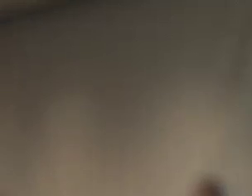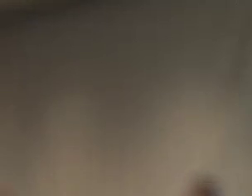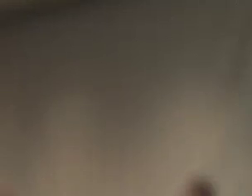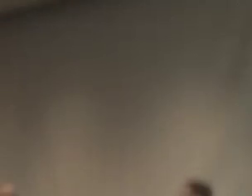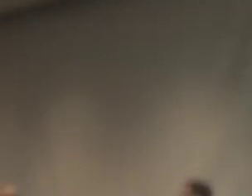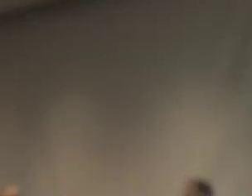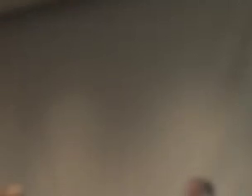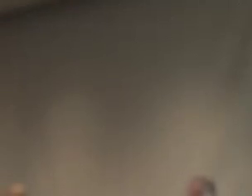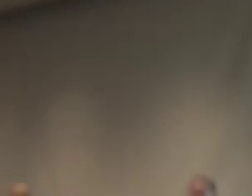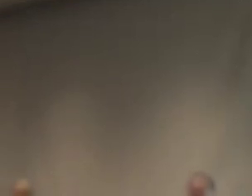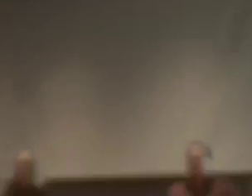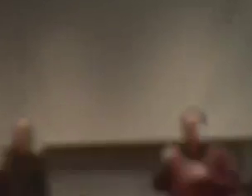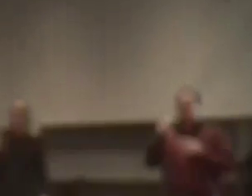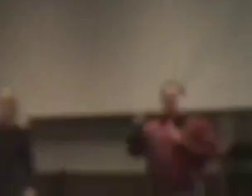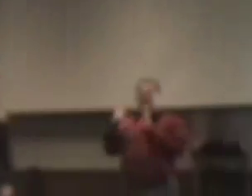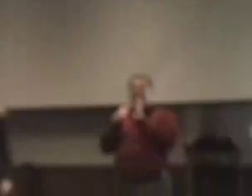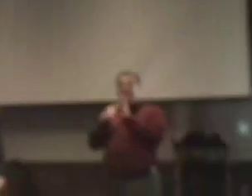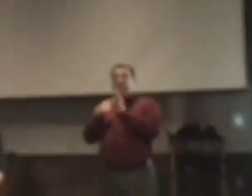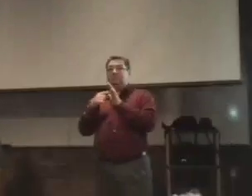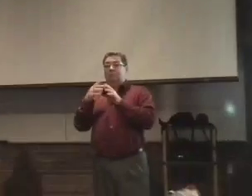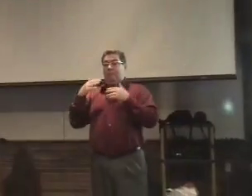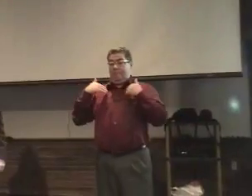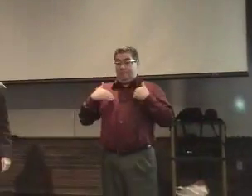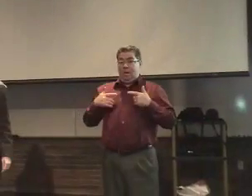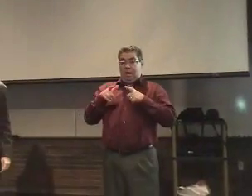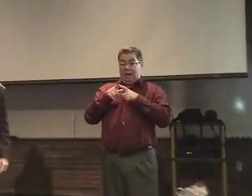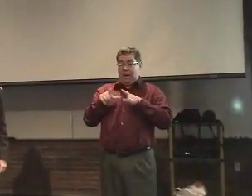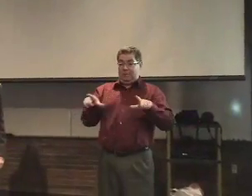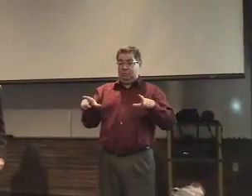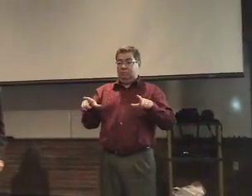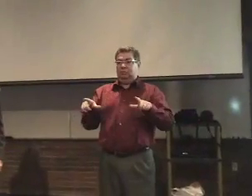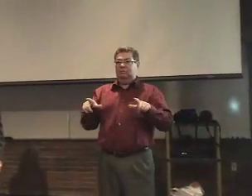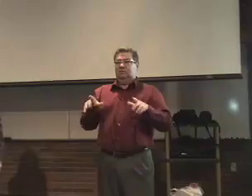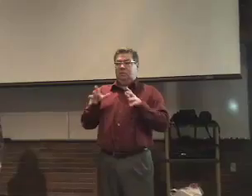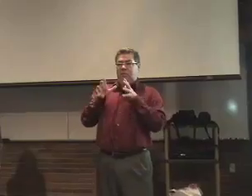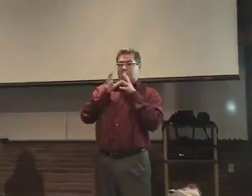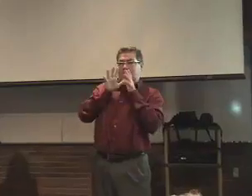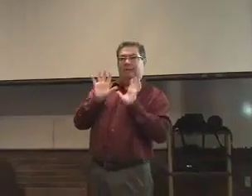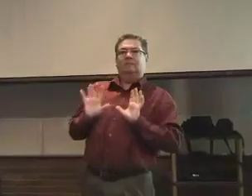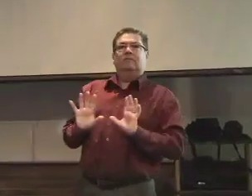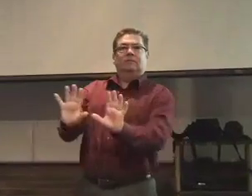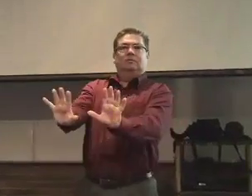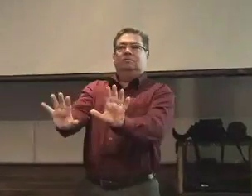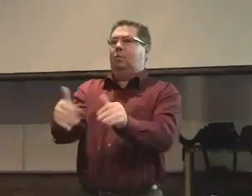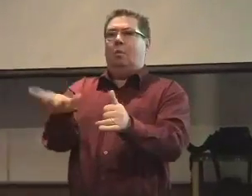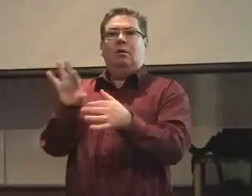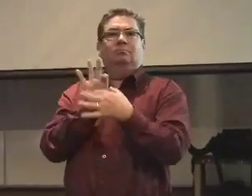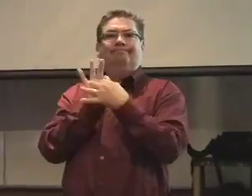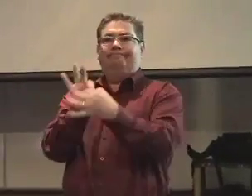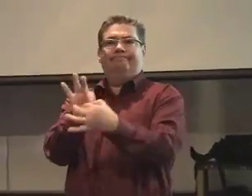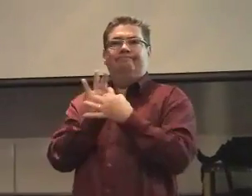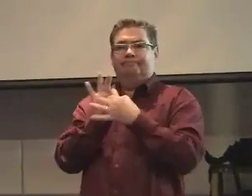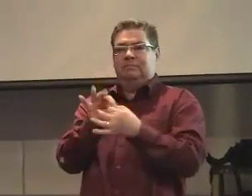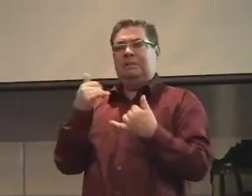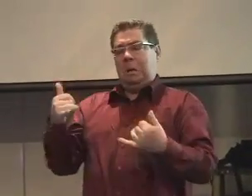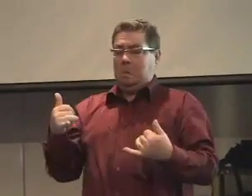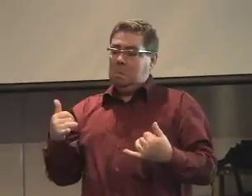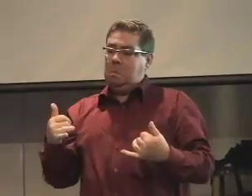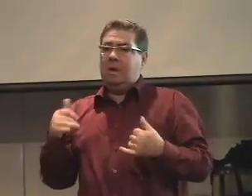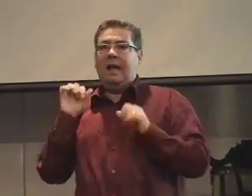But you can see just in the body language go from, I hate this, to, I can do this. And he's reading at grade